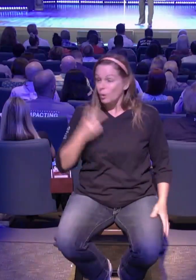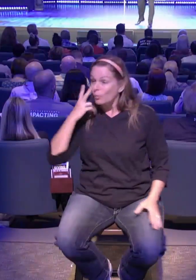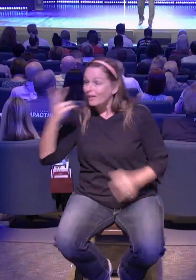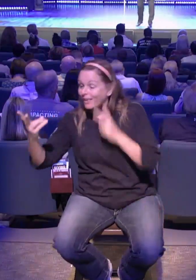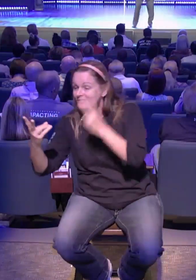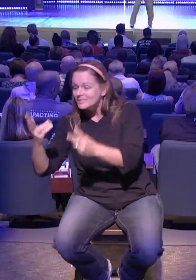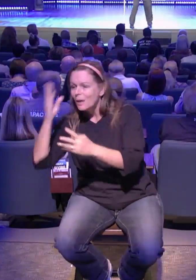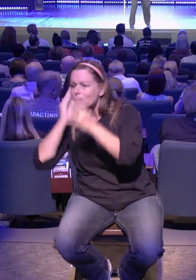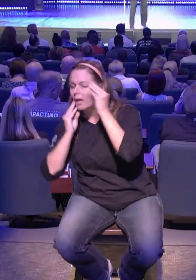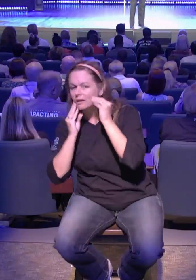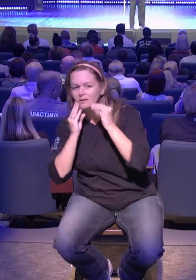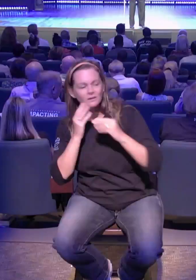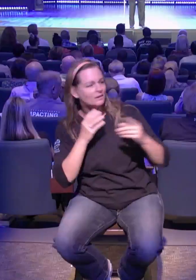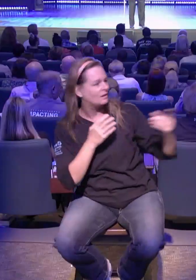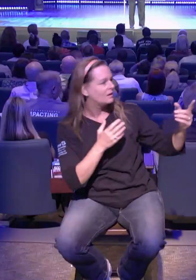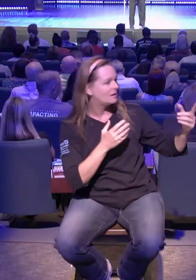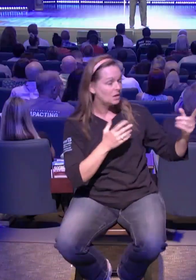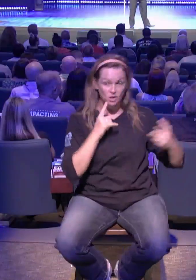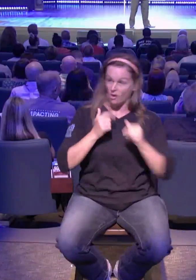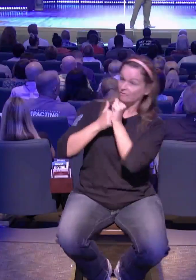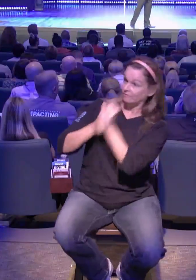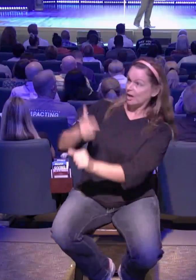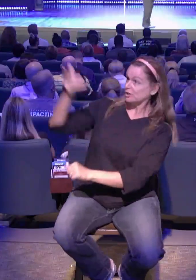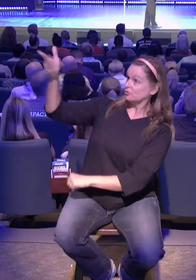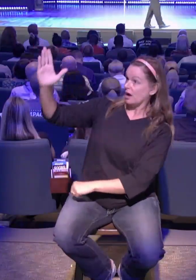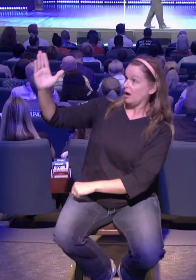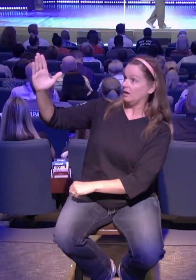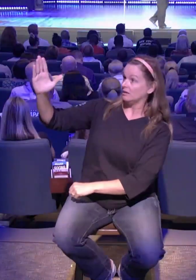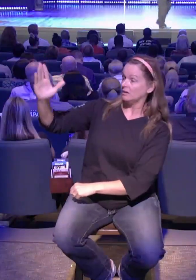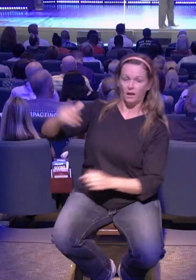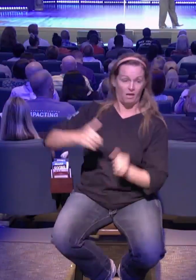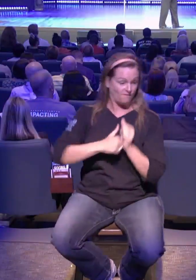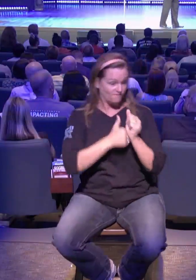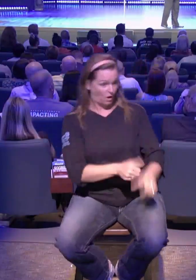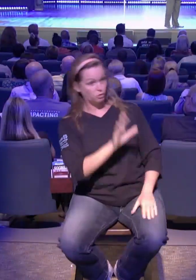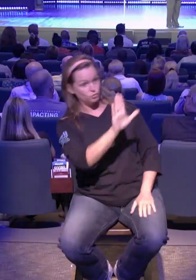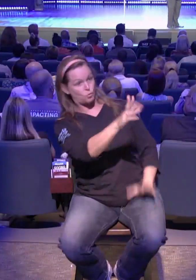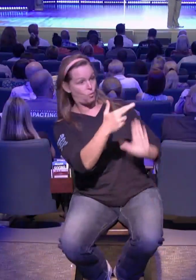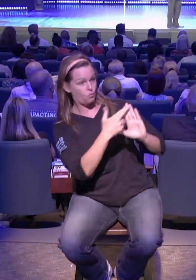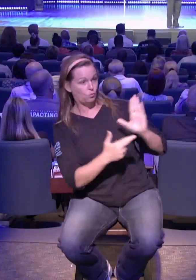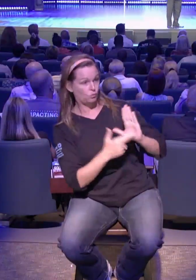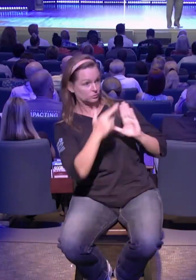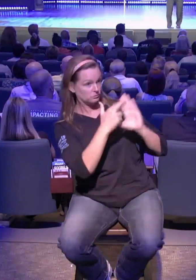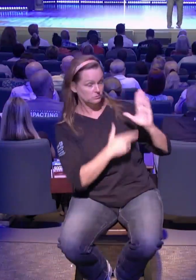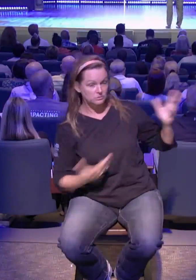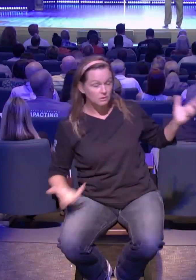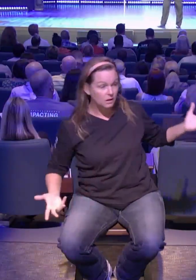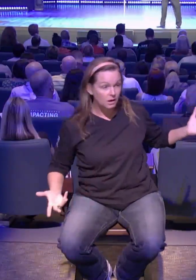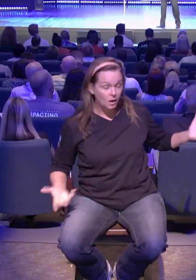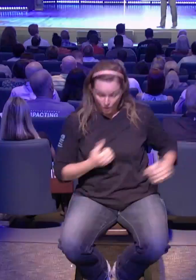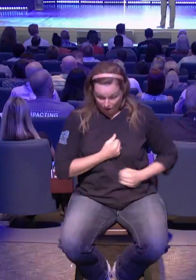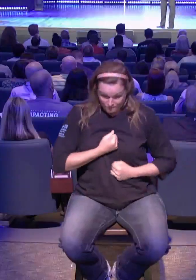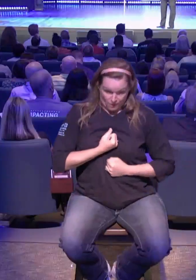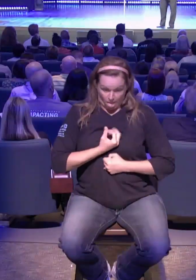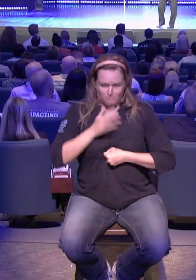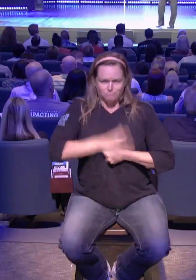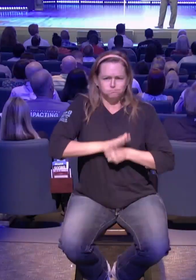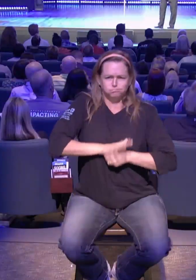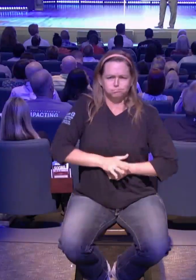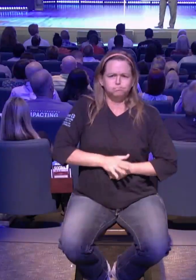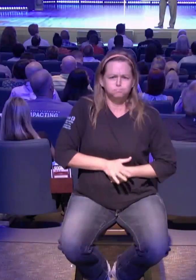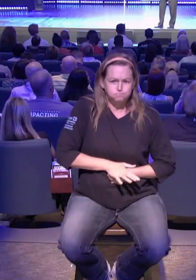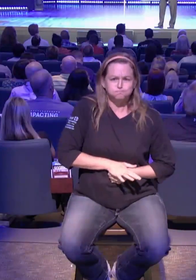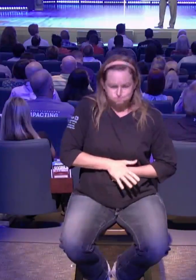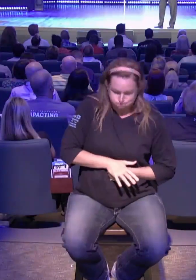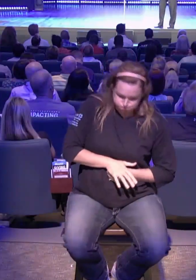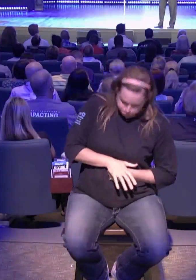us obey man or God? He said, we cannot contain it. I tell you what, the more time you speak with